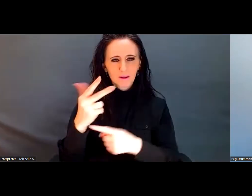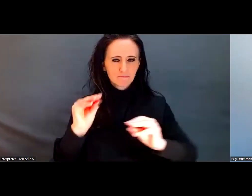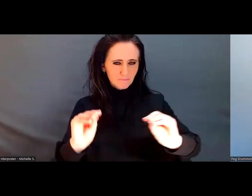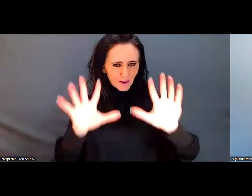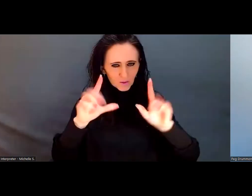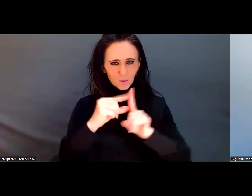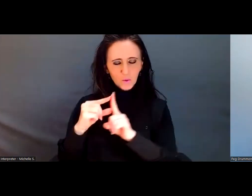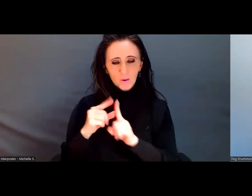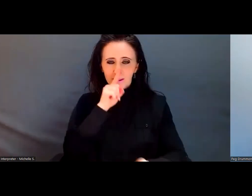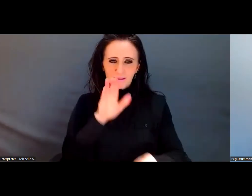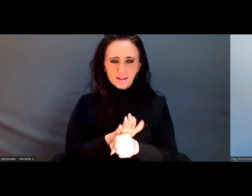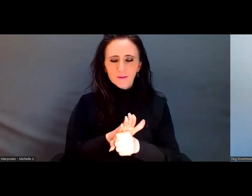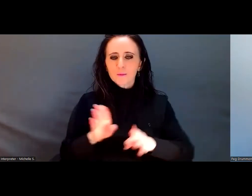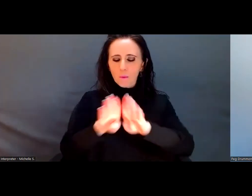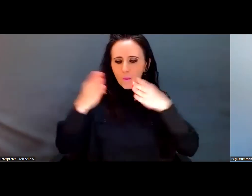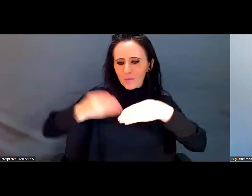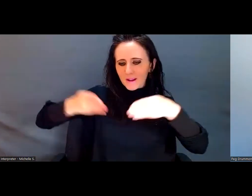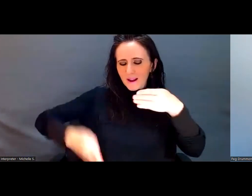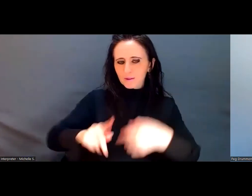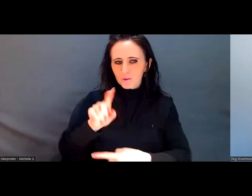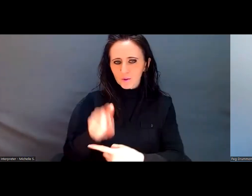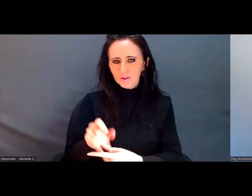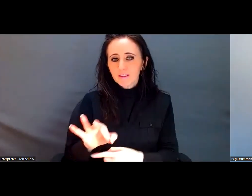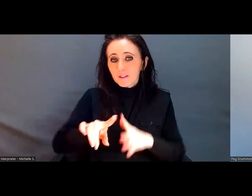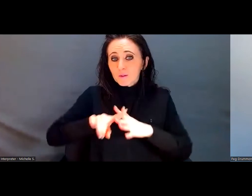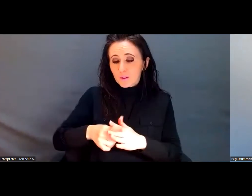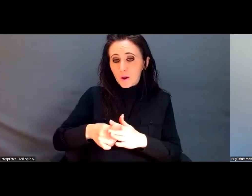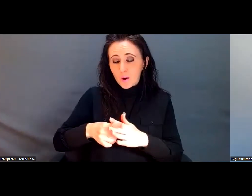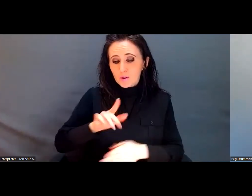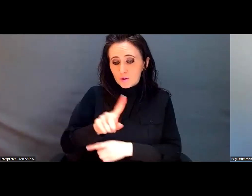you start your question with one of these 3 words. Let's look at them.